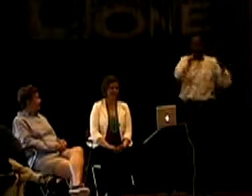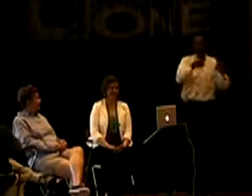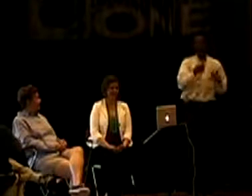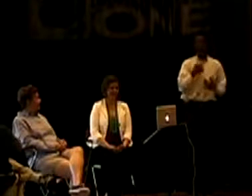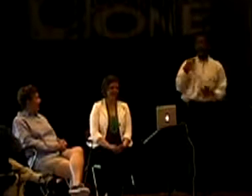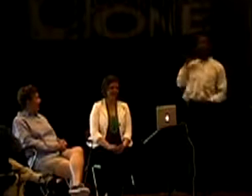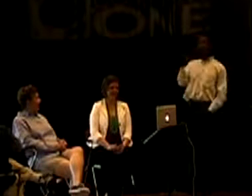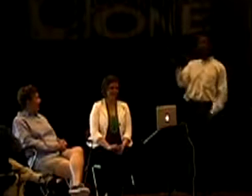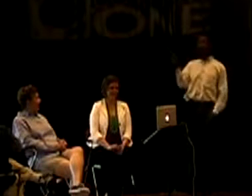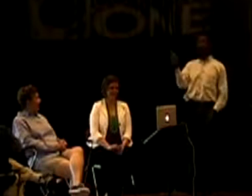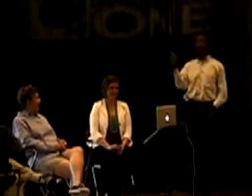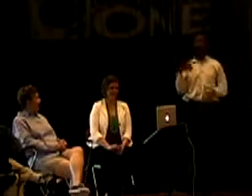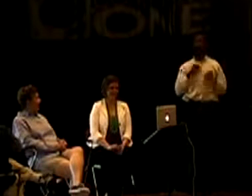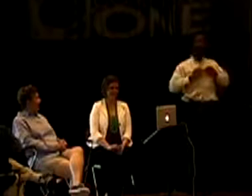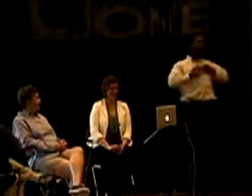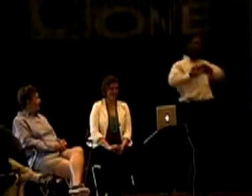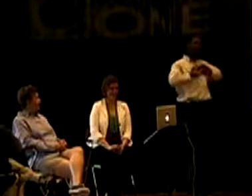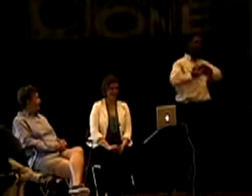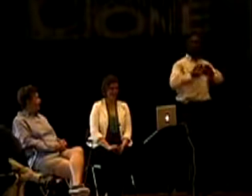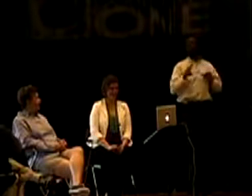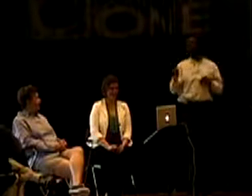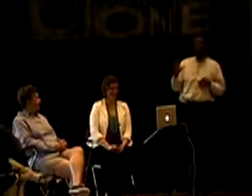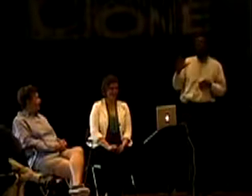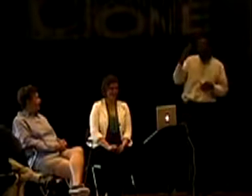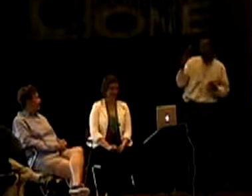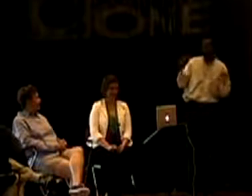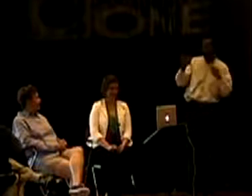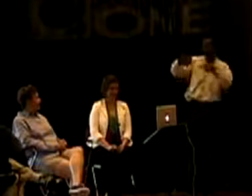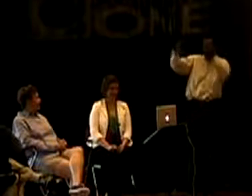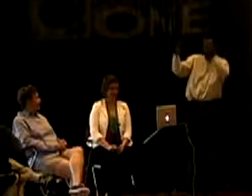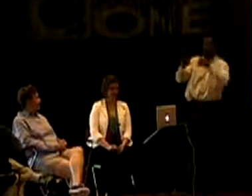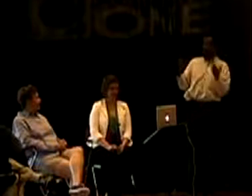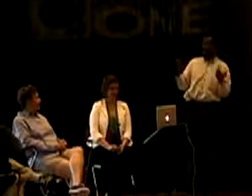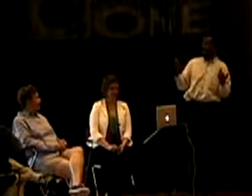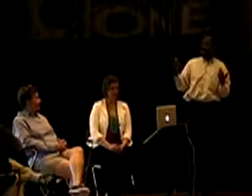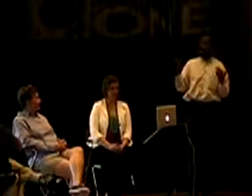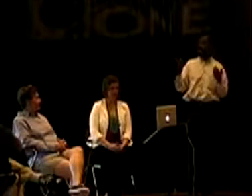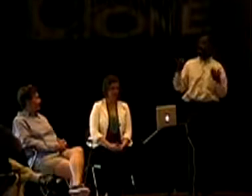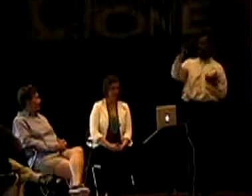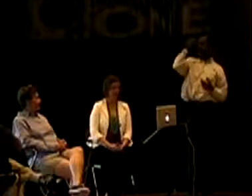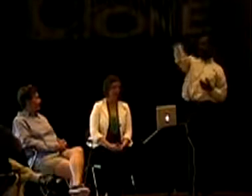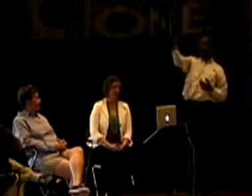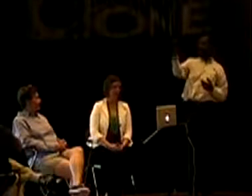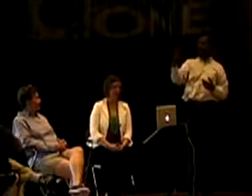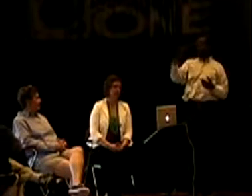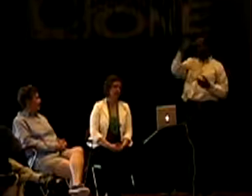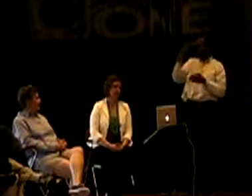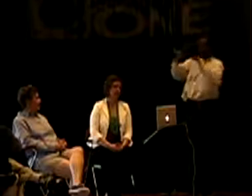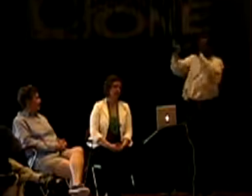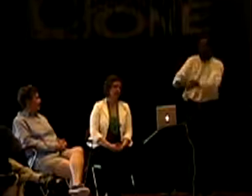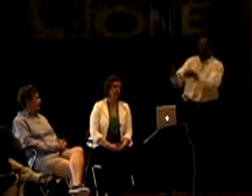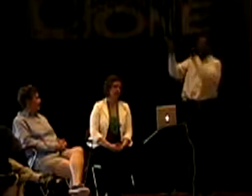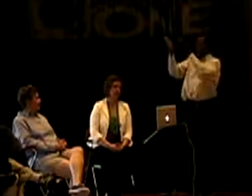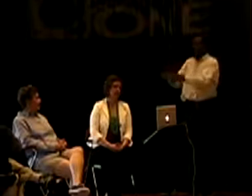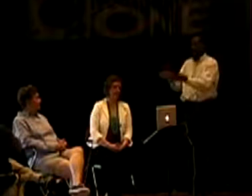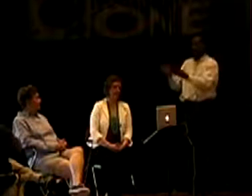fight. You're too cool to fight. But, you know, the inspiration certainly came from the fact that these two women have to detect